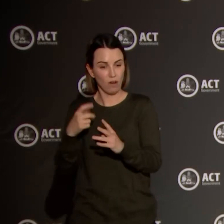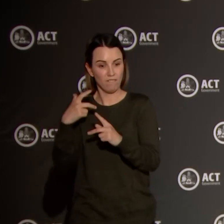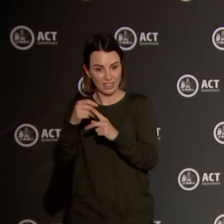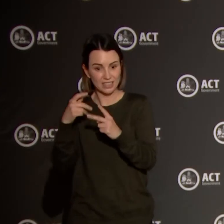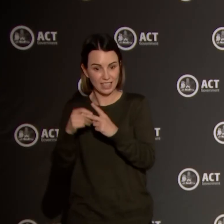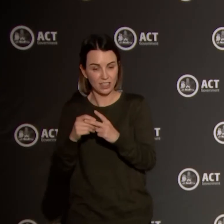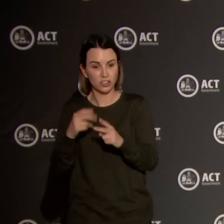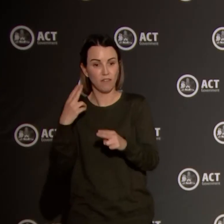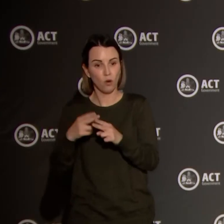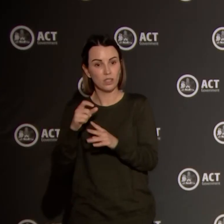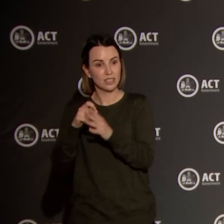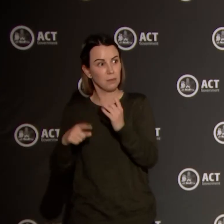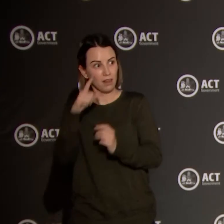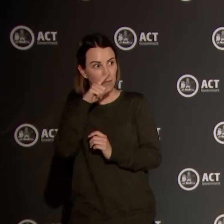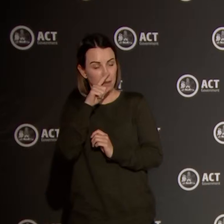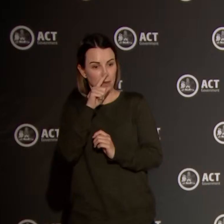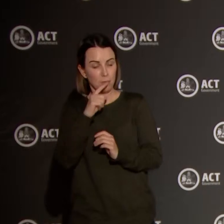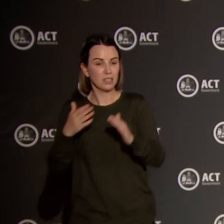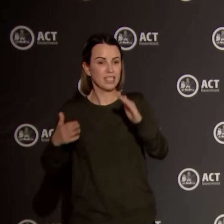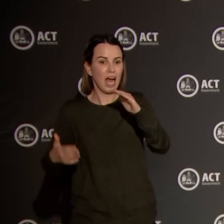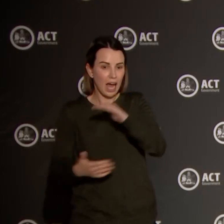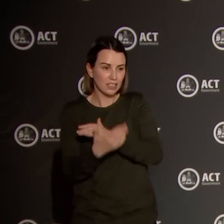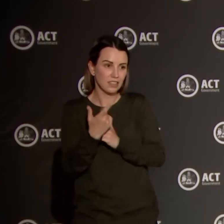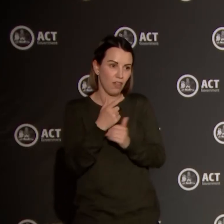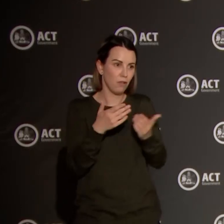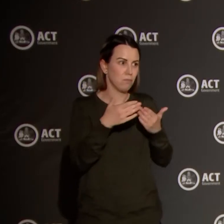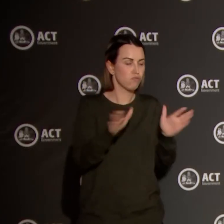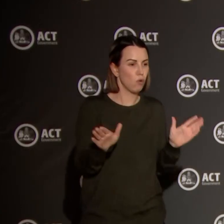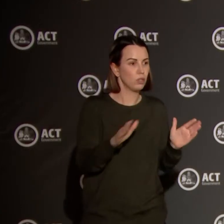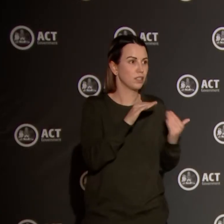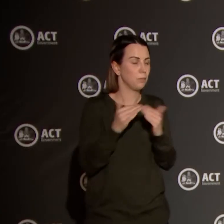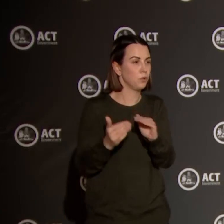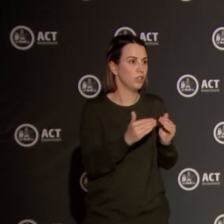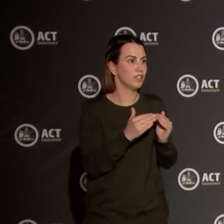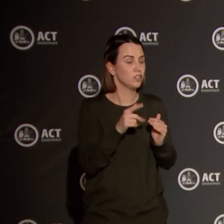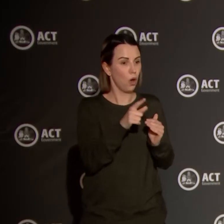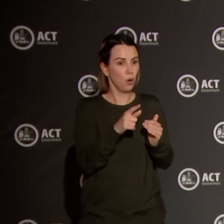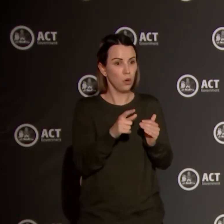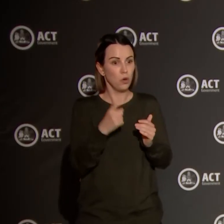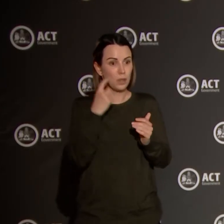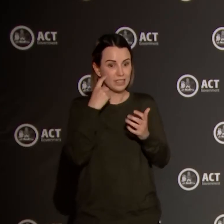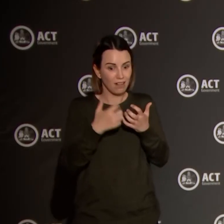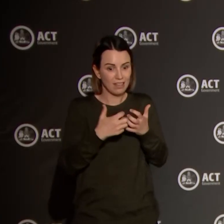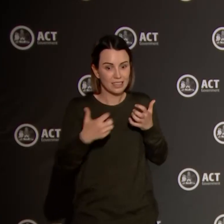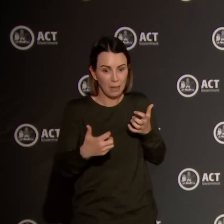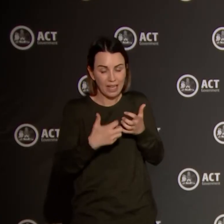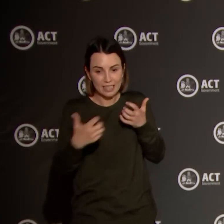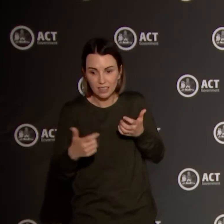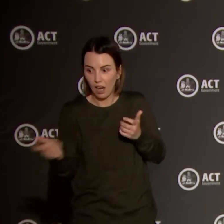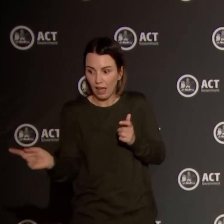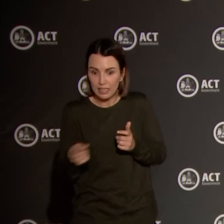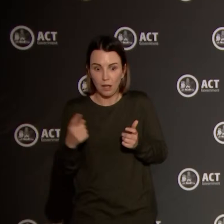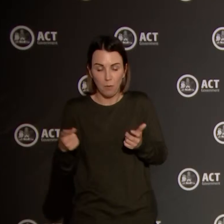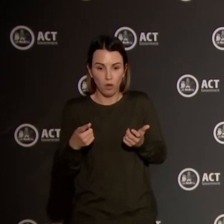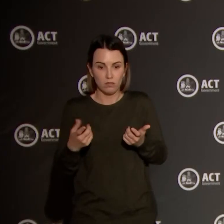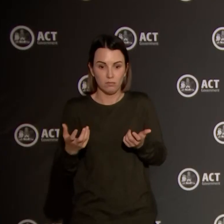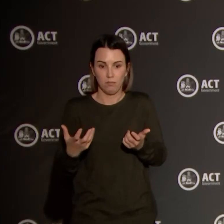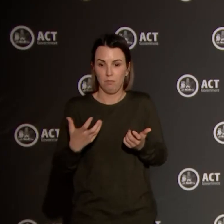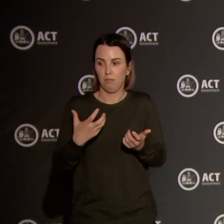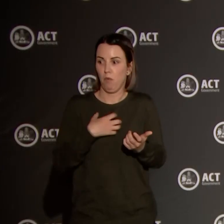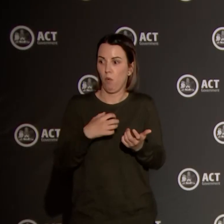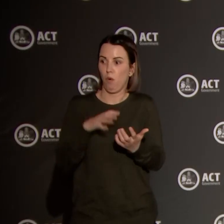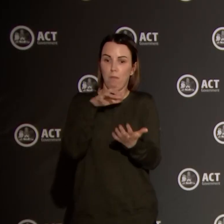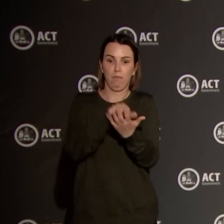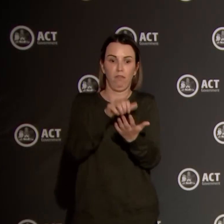above the national rate. So we'll continue to expand, we've continued to expand the number of appointments that are available at the Access and Sensory